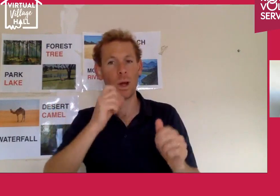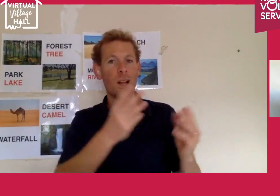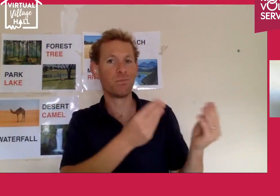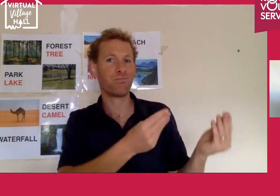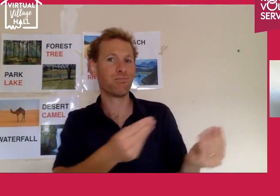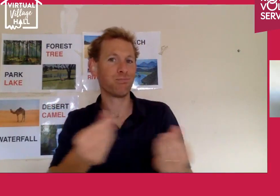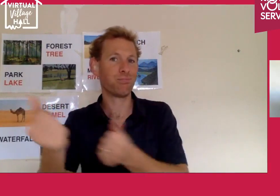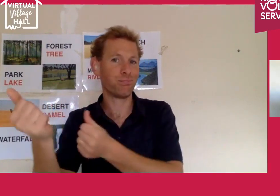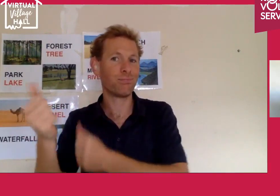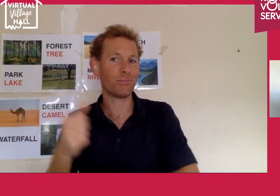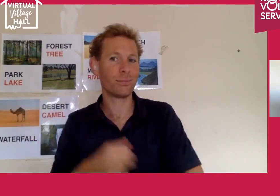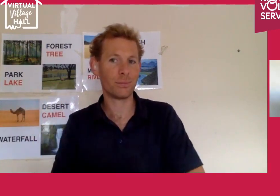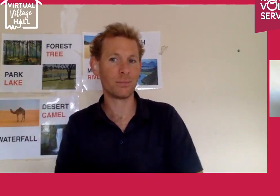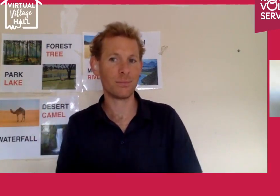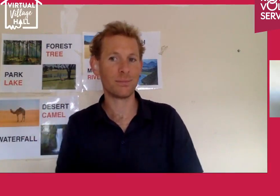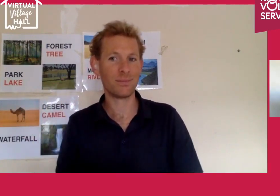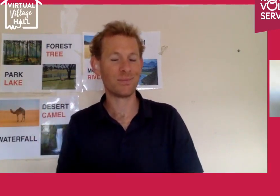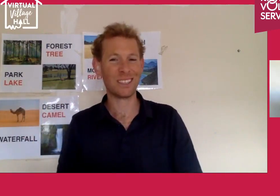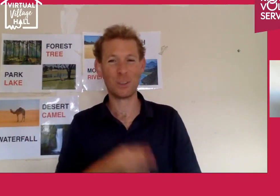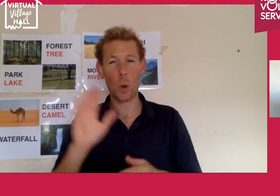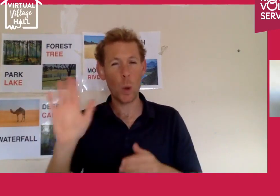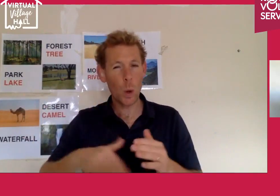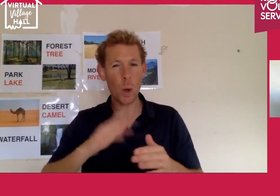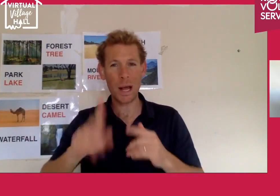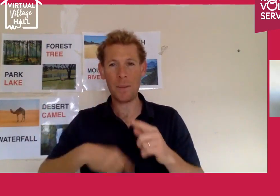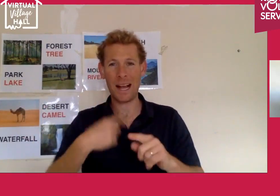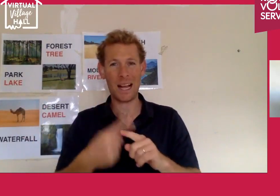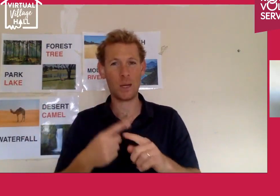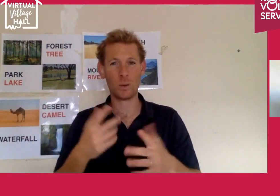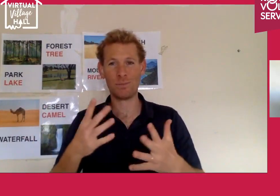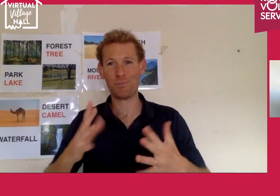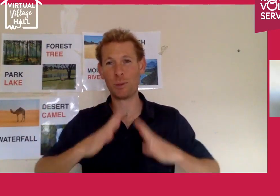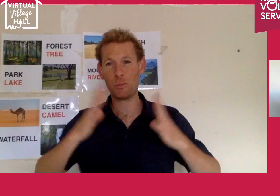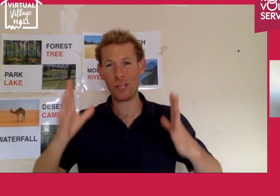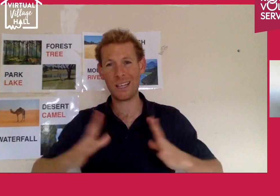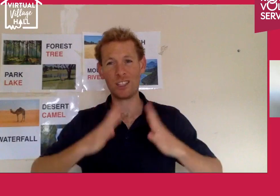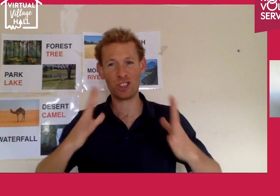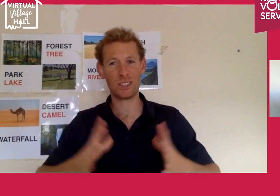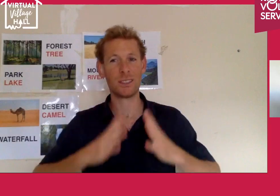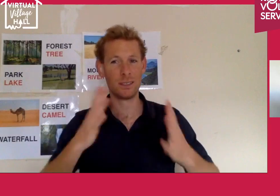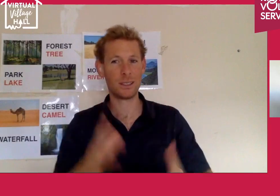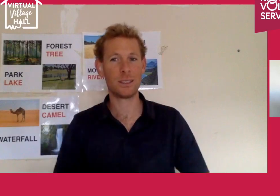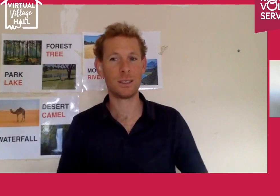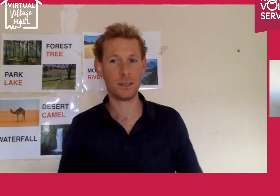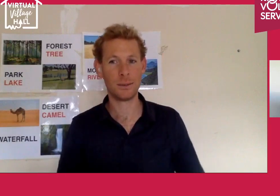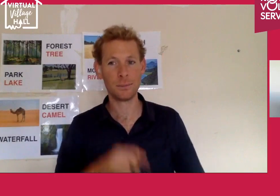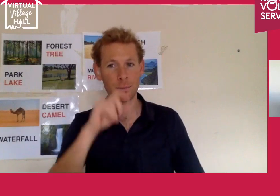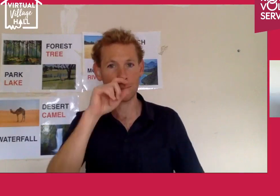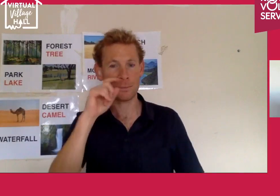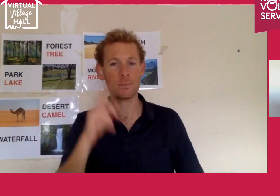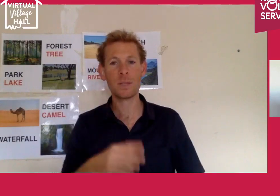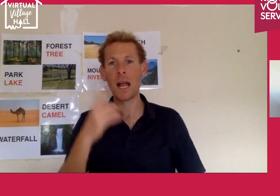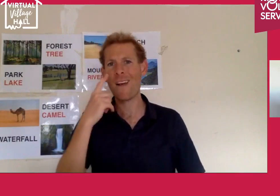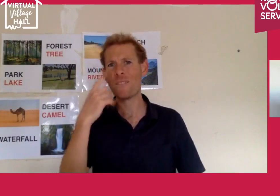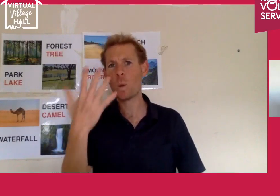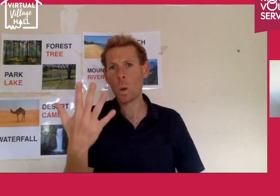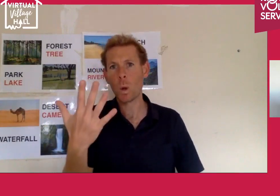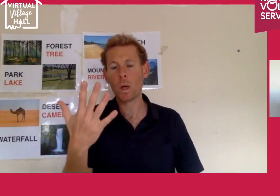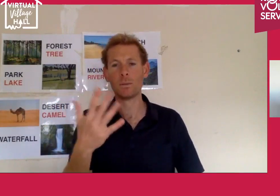perfect. They're not the panacea. They are, there are certain things that have to be put in place, and when they are